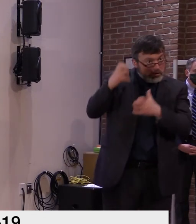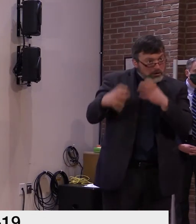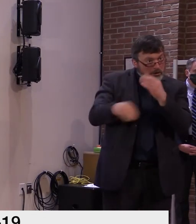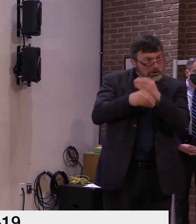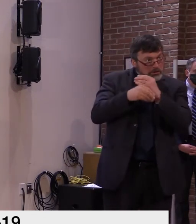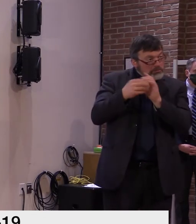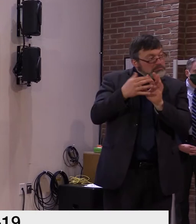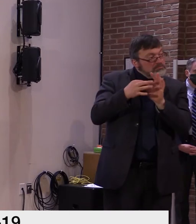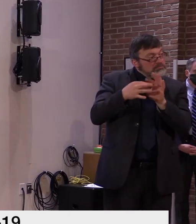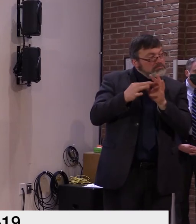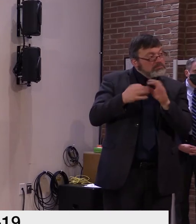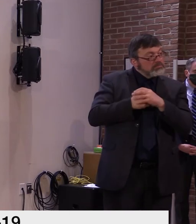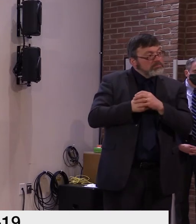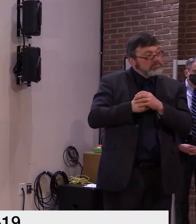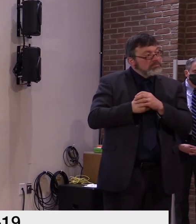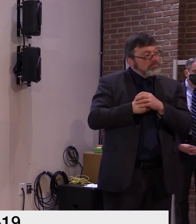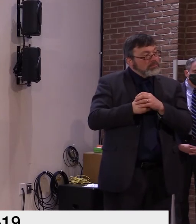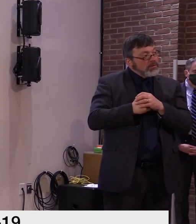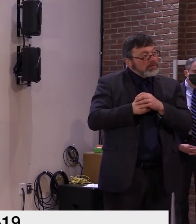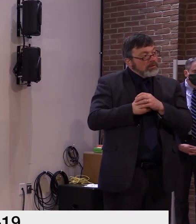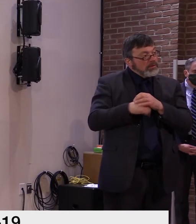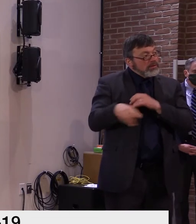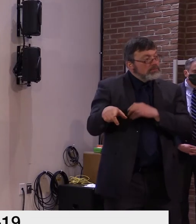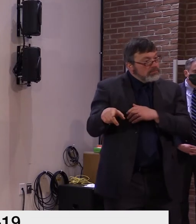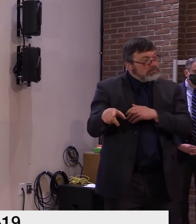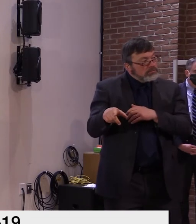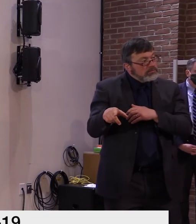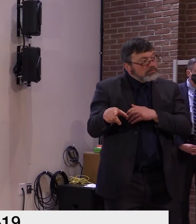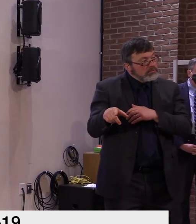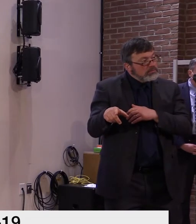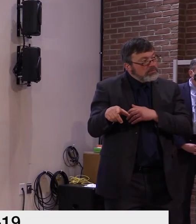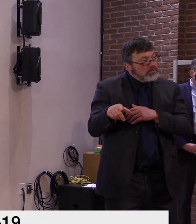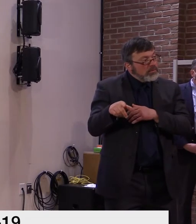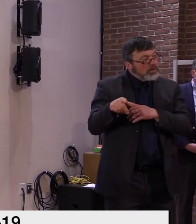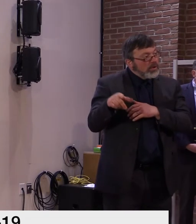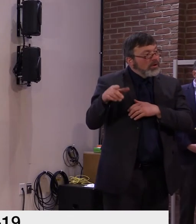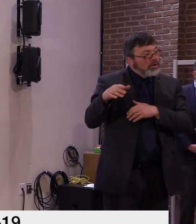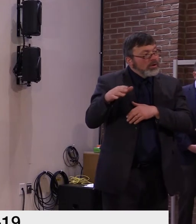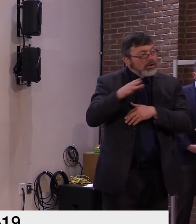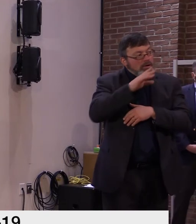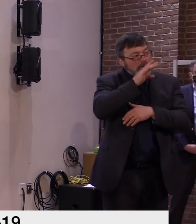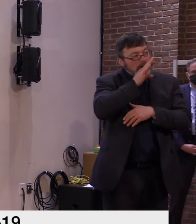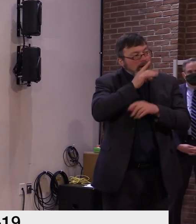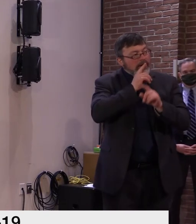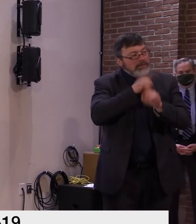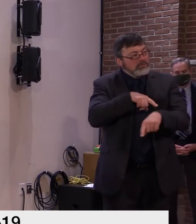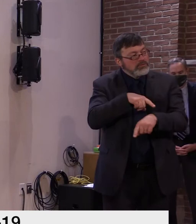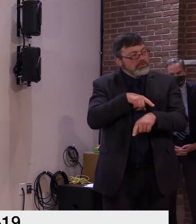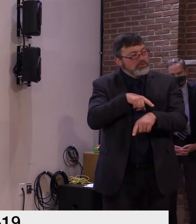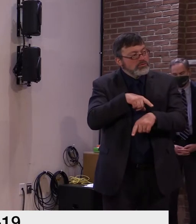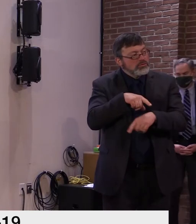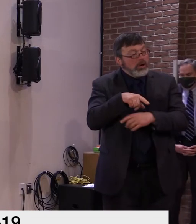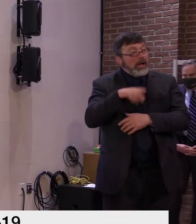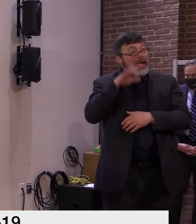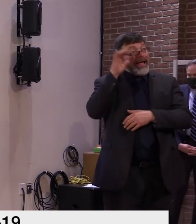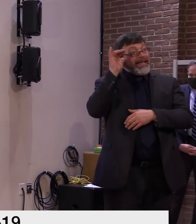the person that is being referred to. Clearly, I would not want to